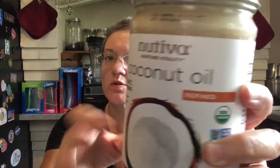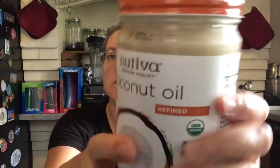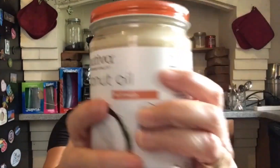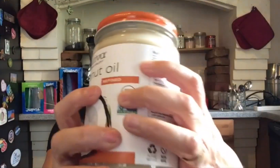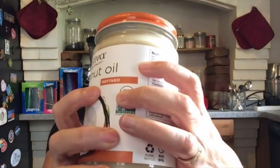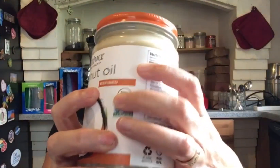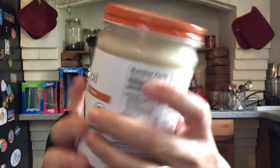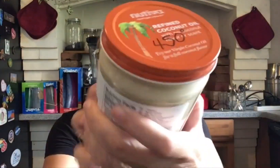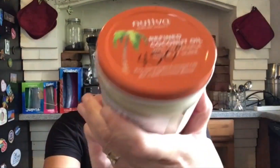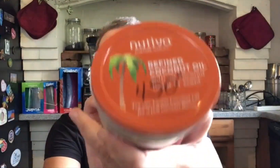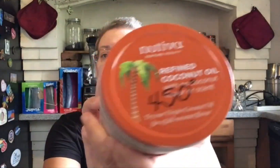That's important.